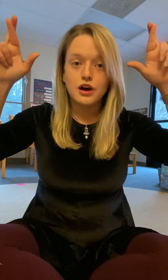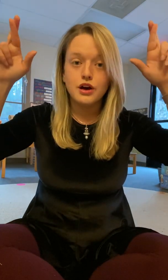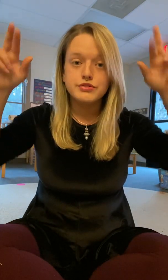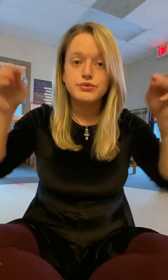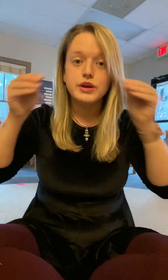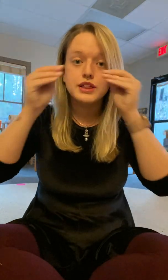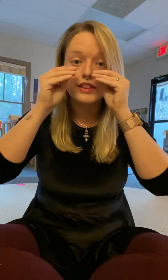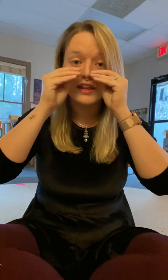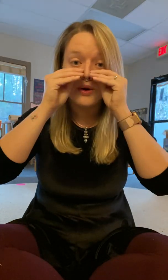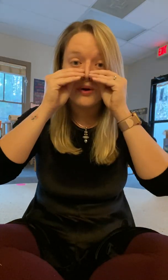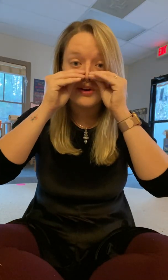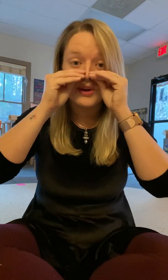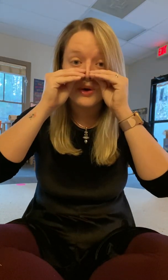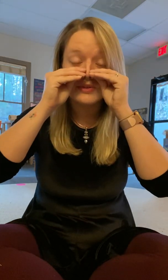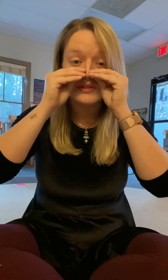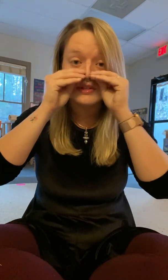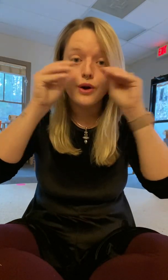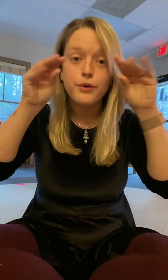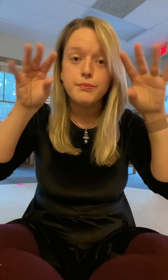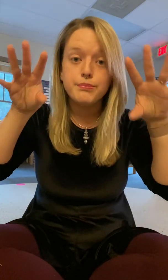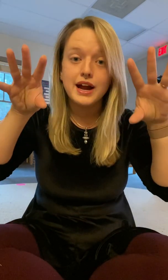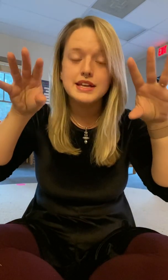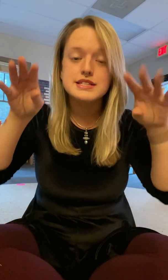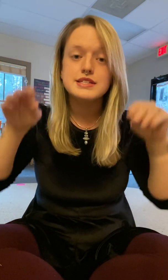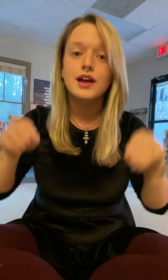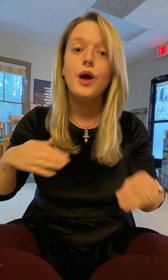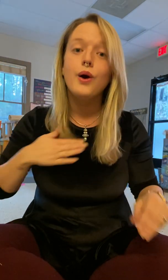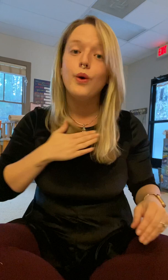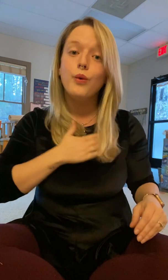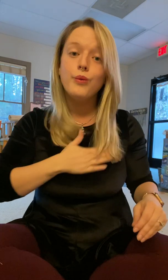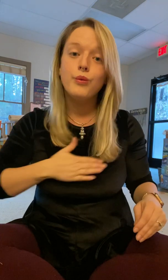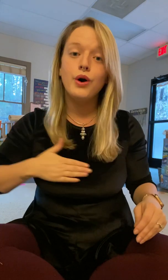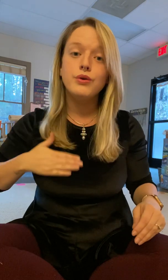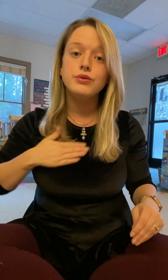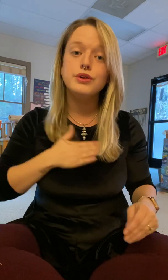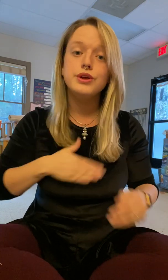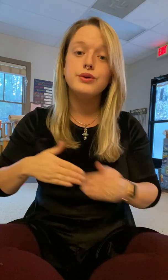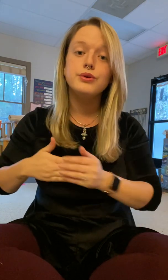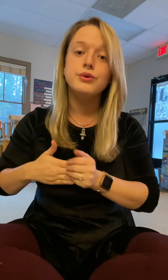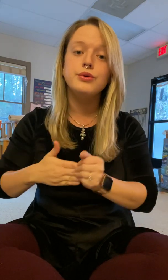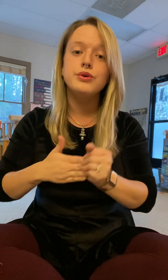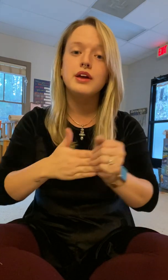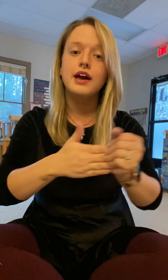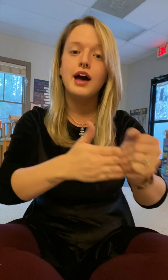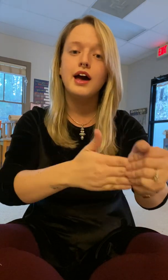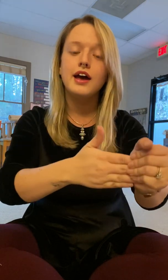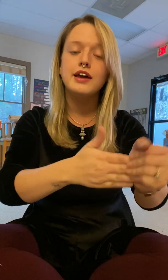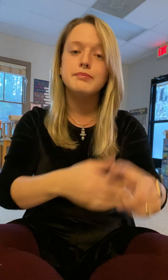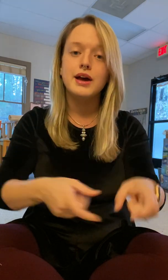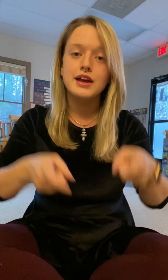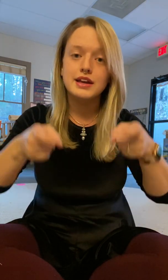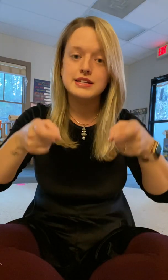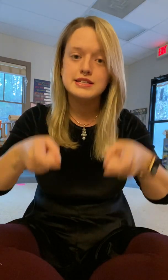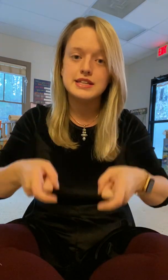Rudolph, with your nose so bright, won't you guide my